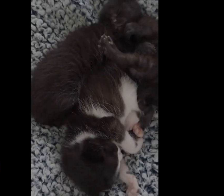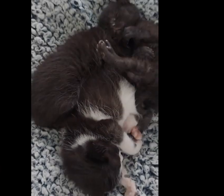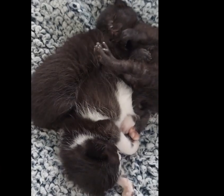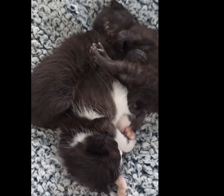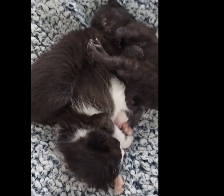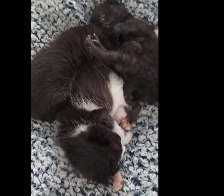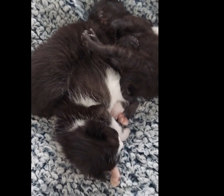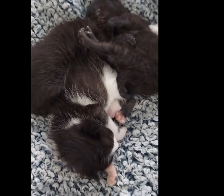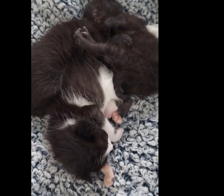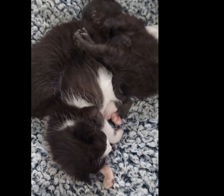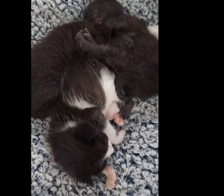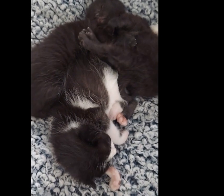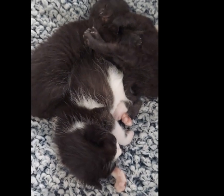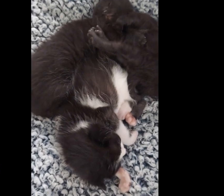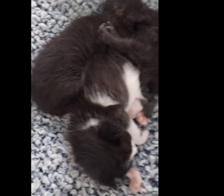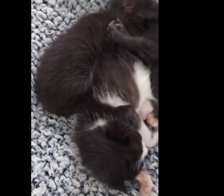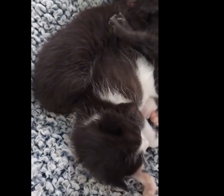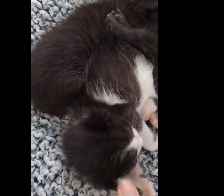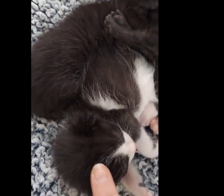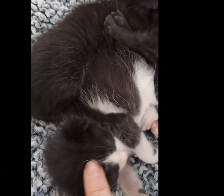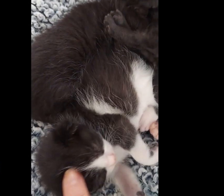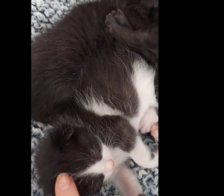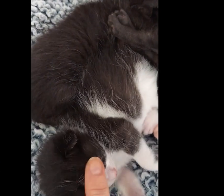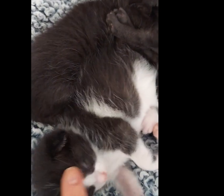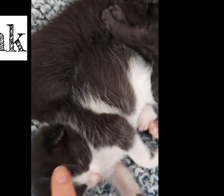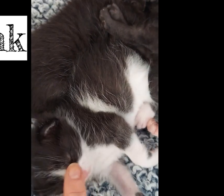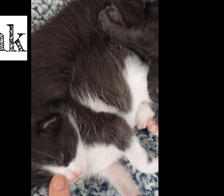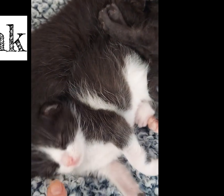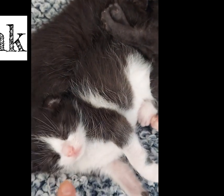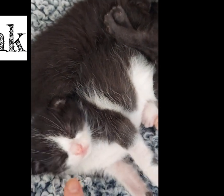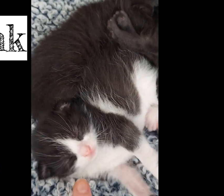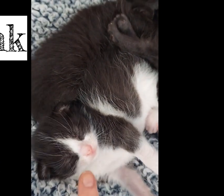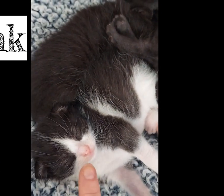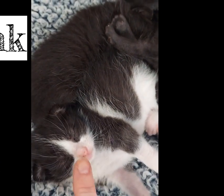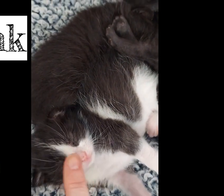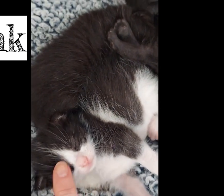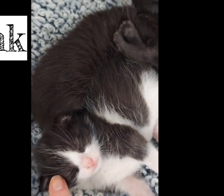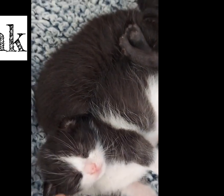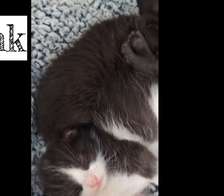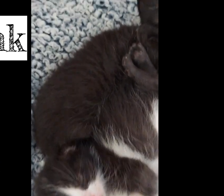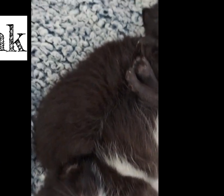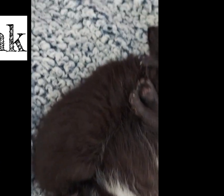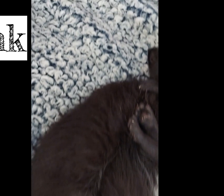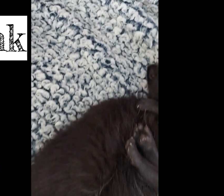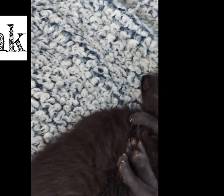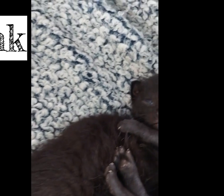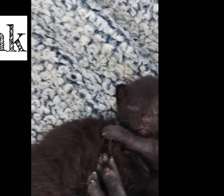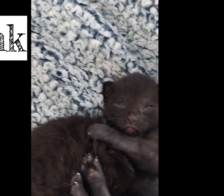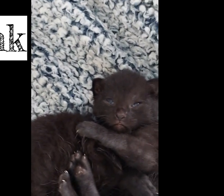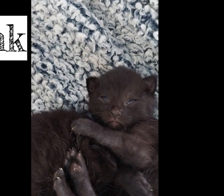Here are our sweet little kittens. This little black and white one here is Frank. And then this sweet little